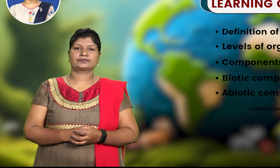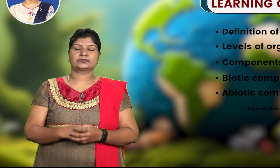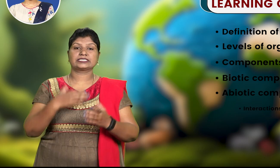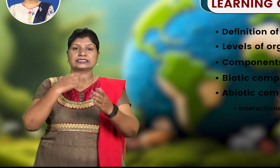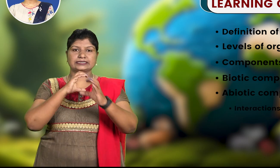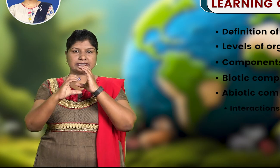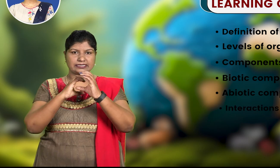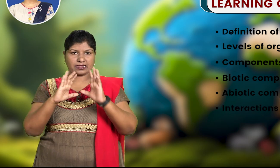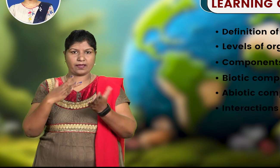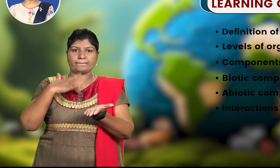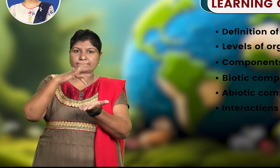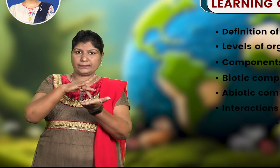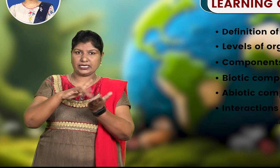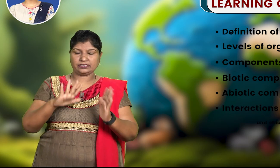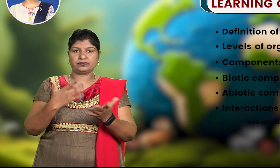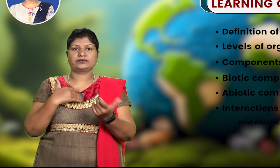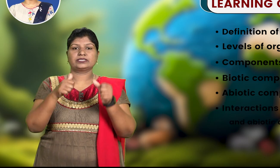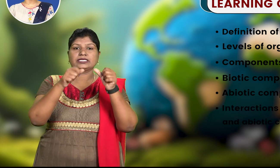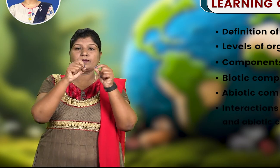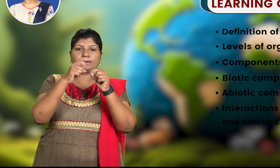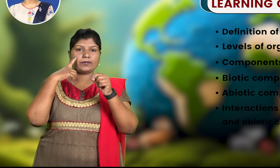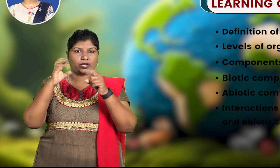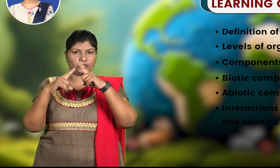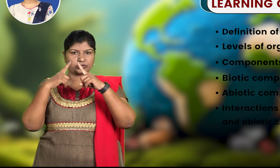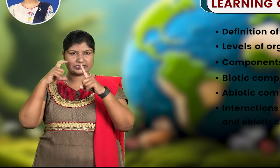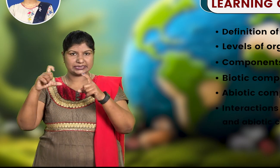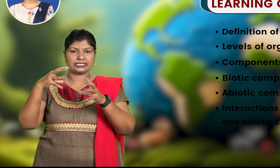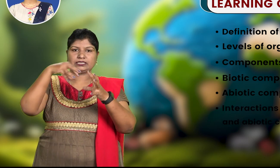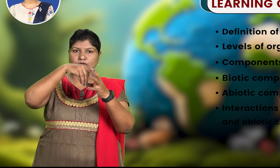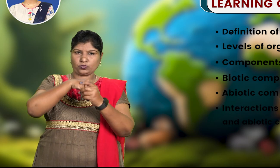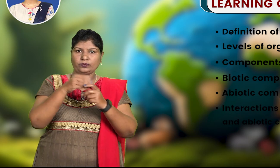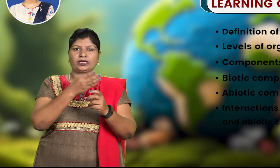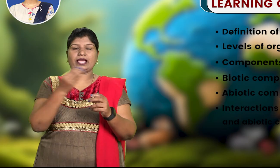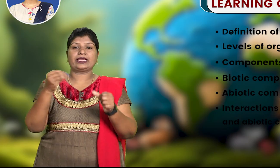interaction between biotic and abiotic components,